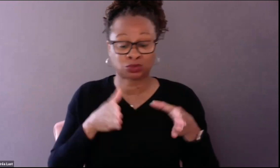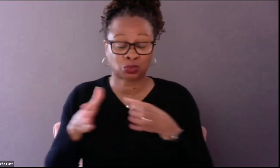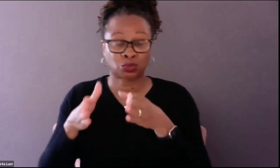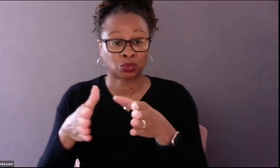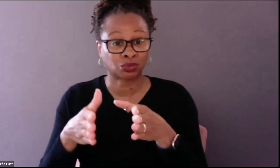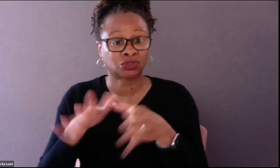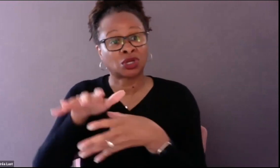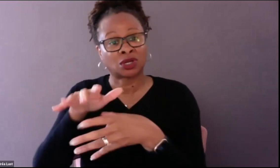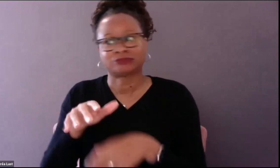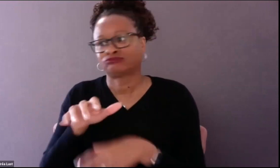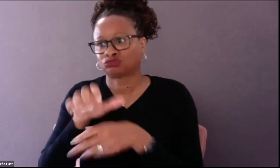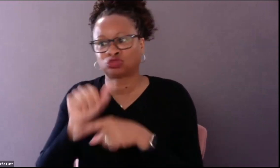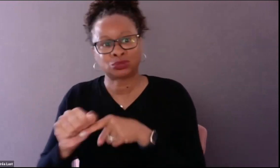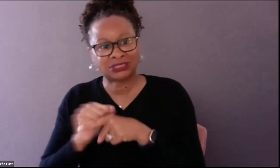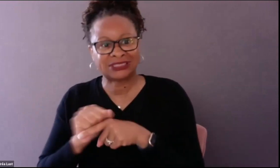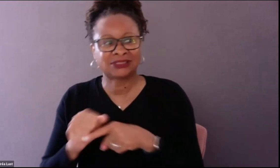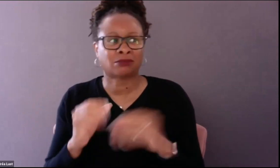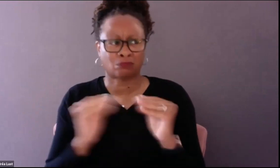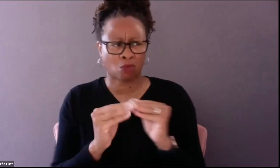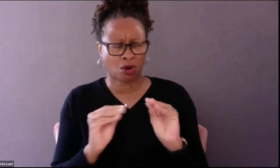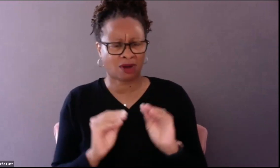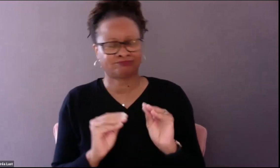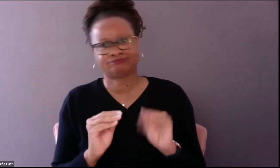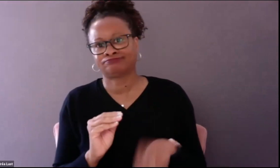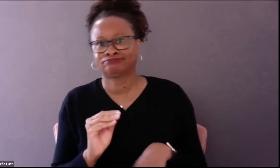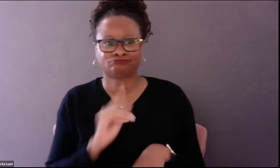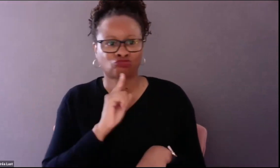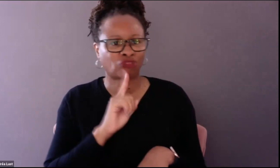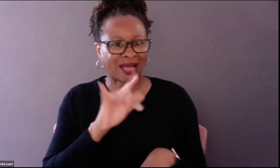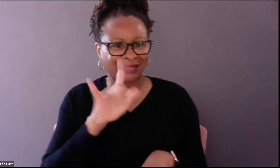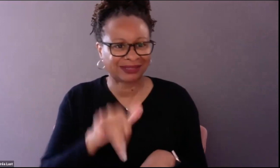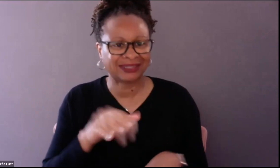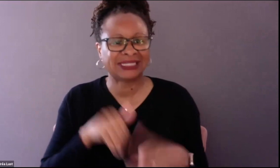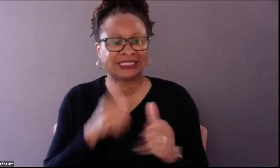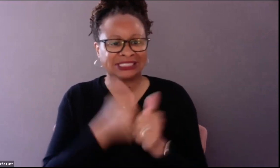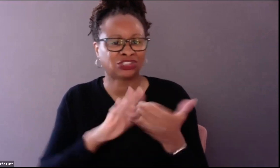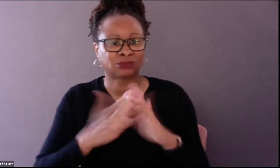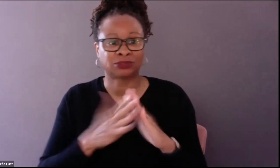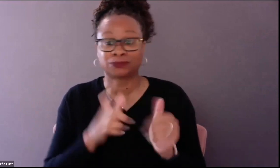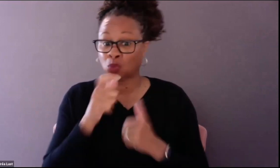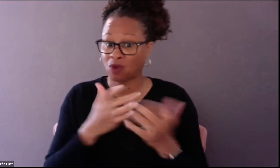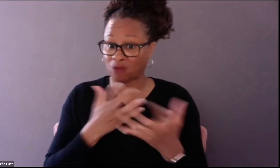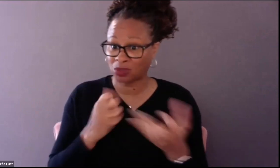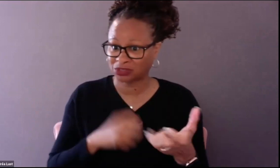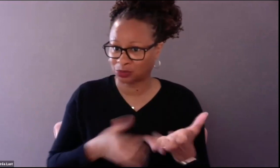in equity communities? And whoever wants to jump in for that.